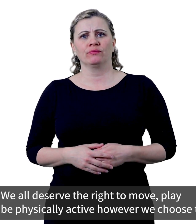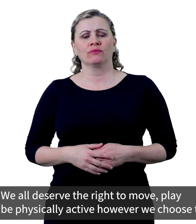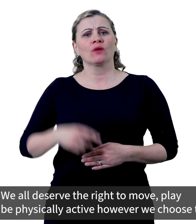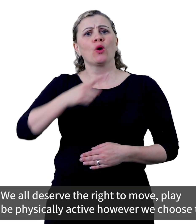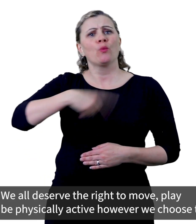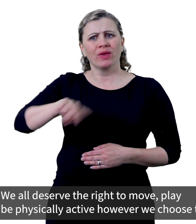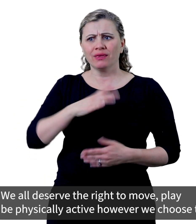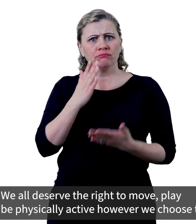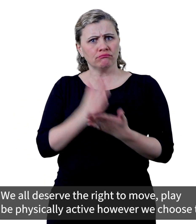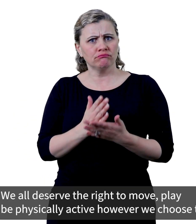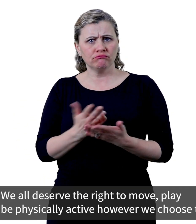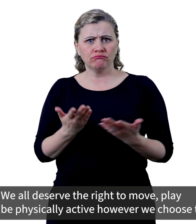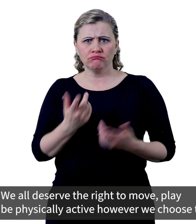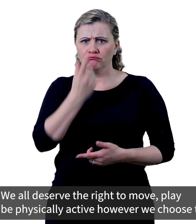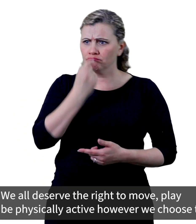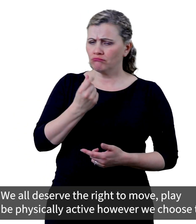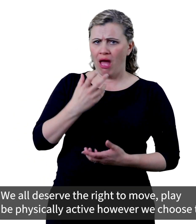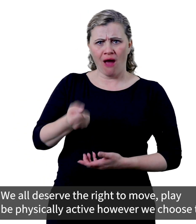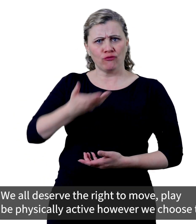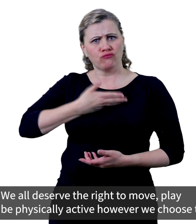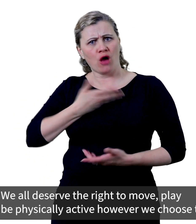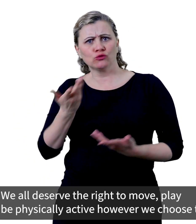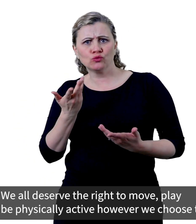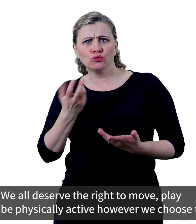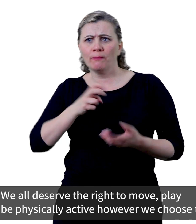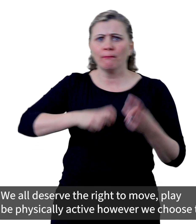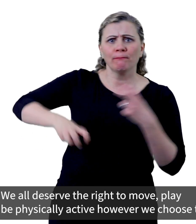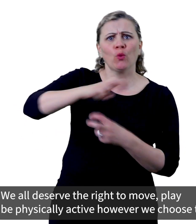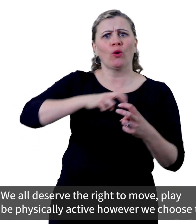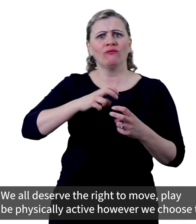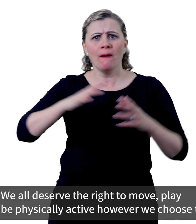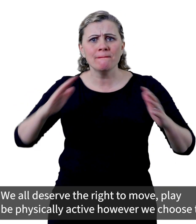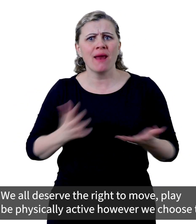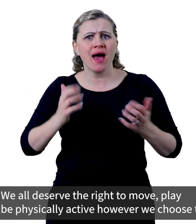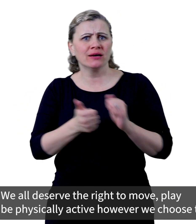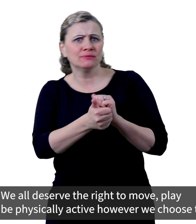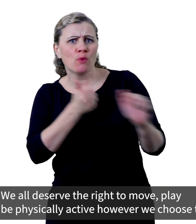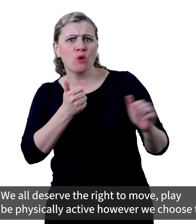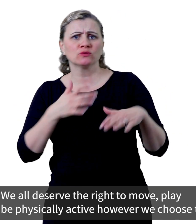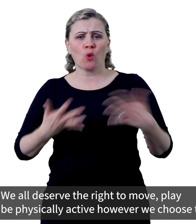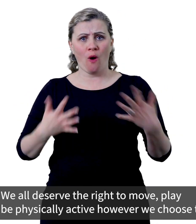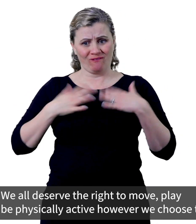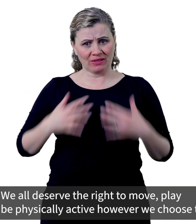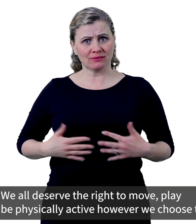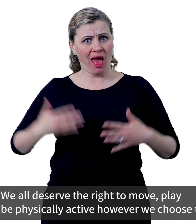We all deserve the right to move, play sport, or be physically active, however we choose to be.